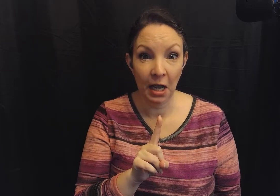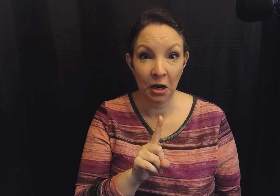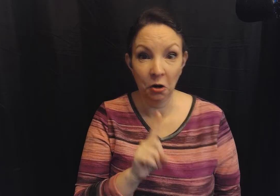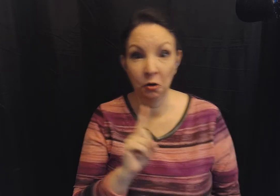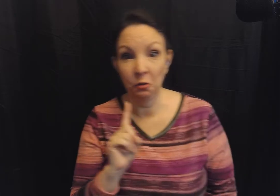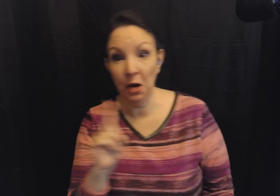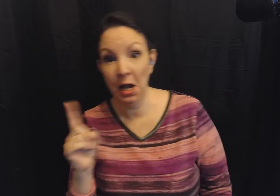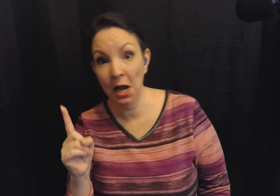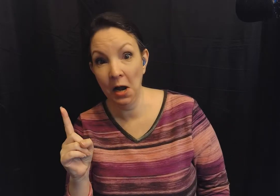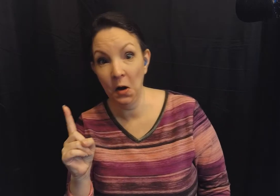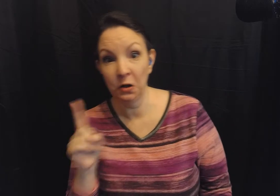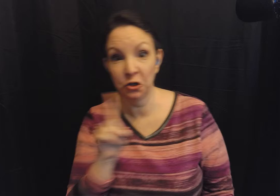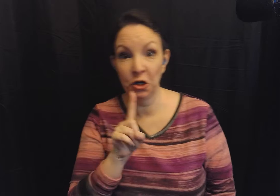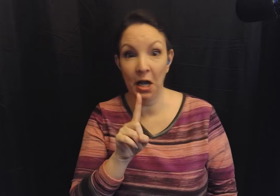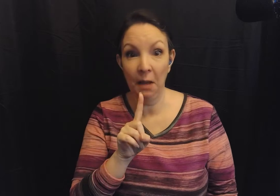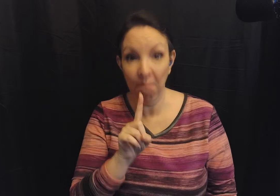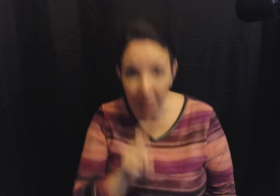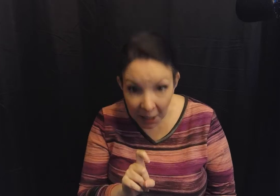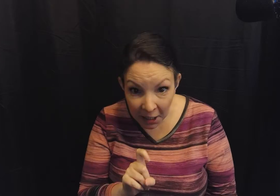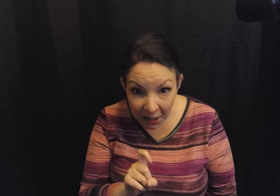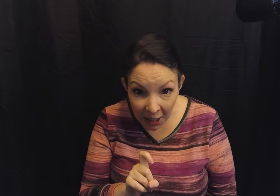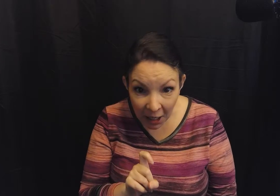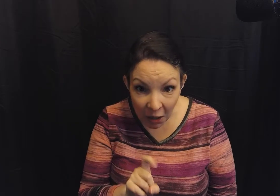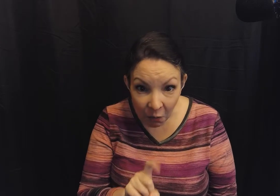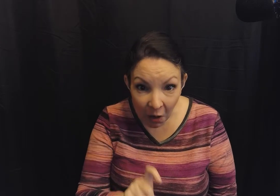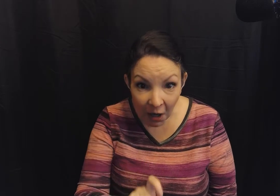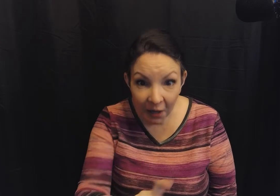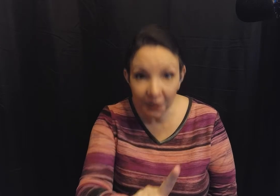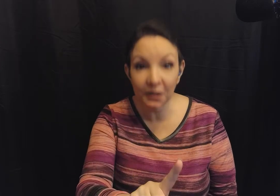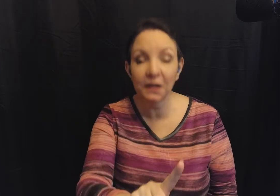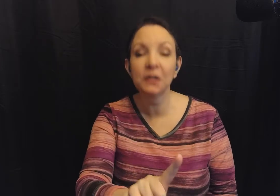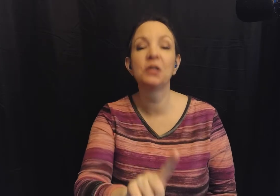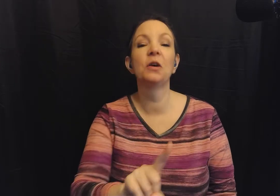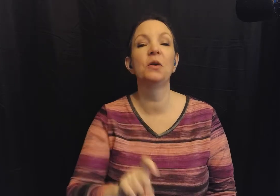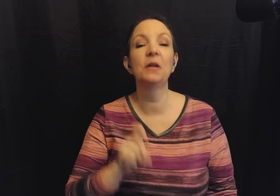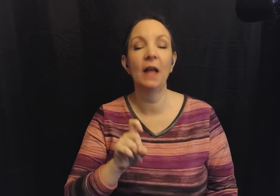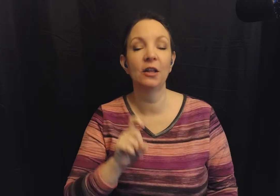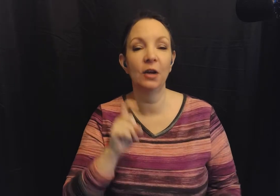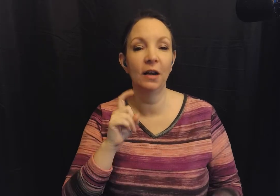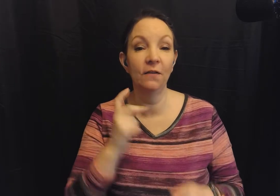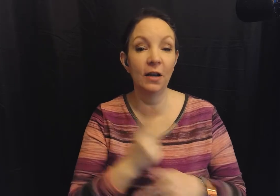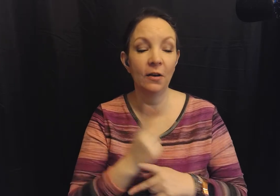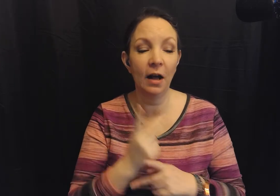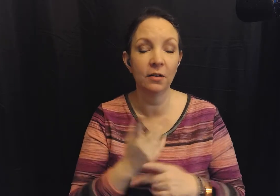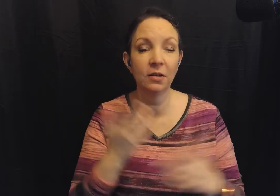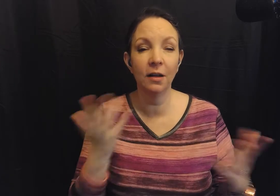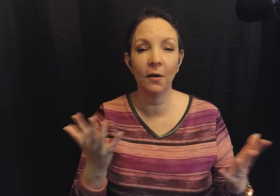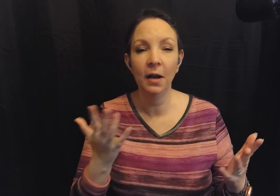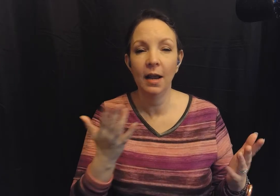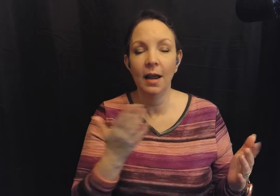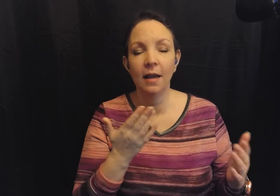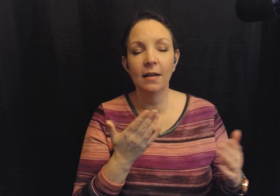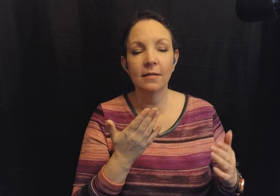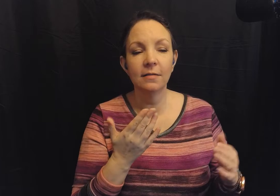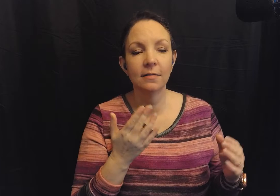go around or should I bend down or walk under? So you're like trying to figure out. So it's